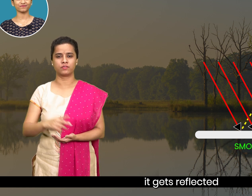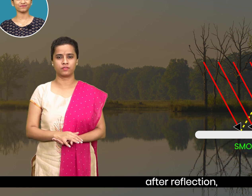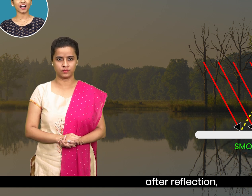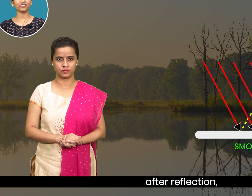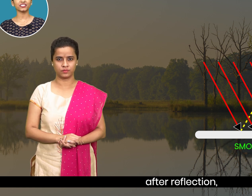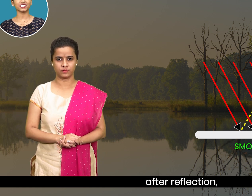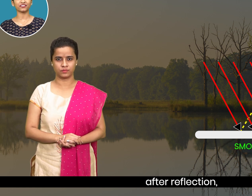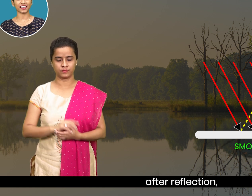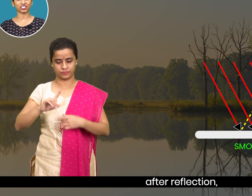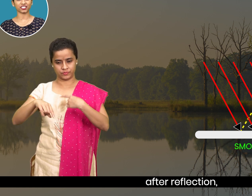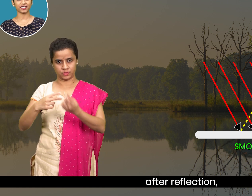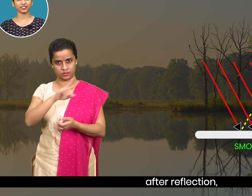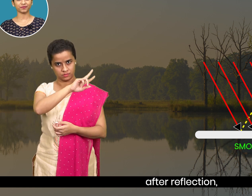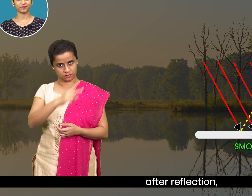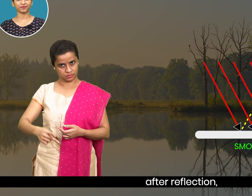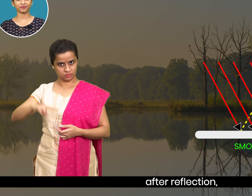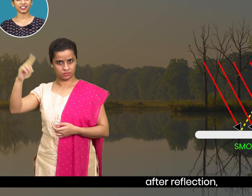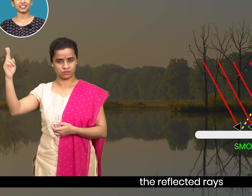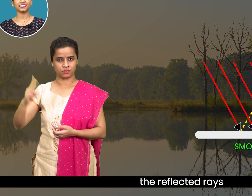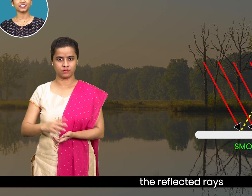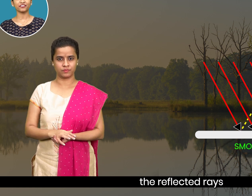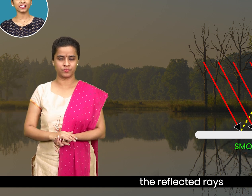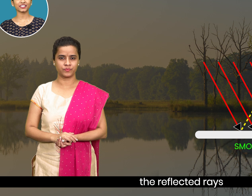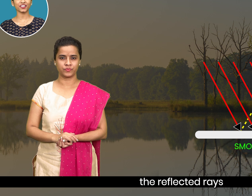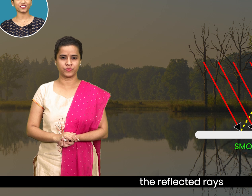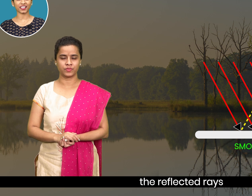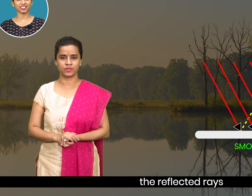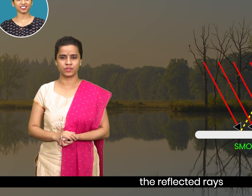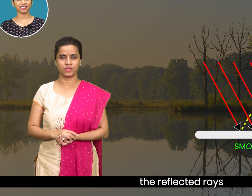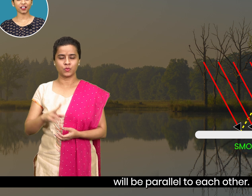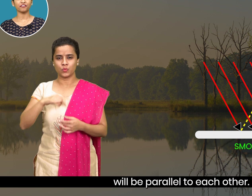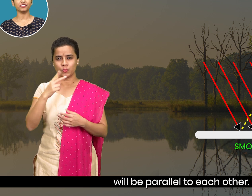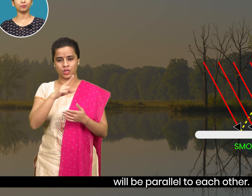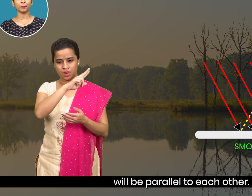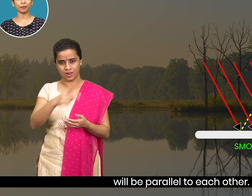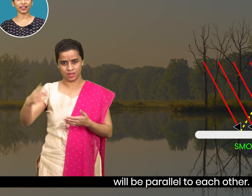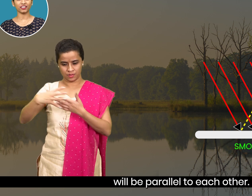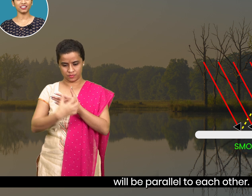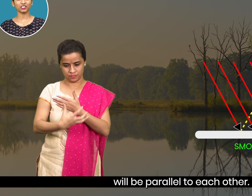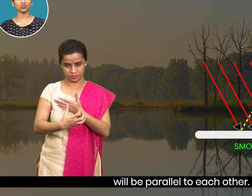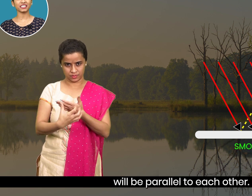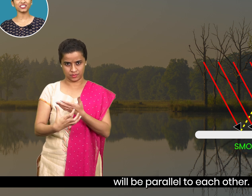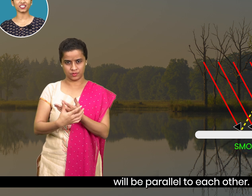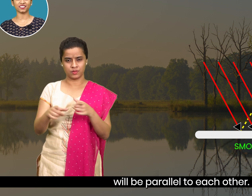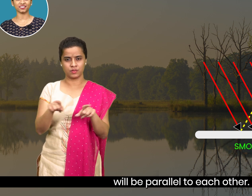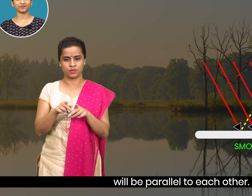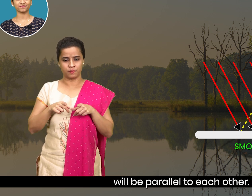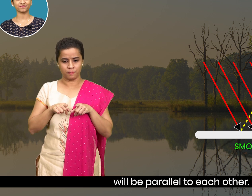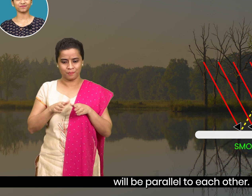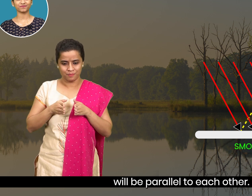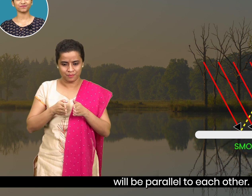After reflection, the reflected rays will be parallel to each